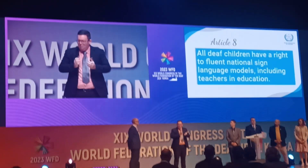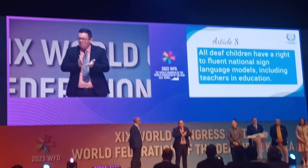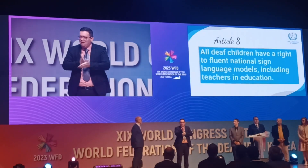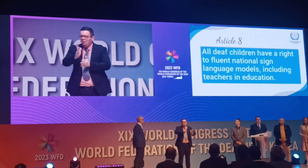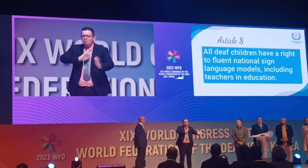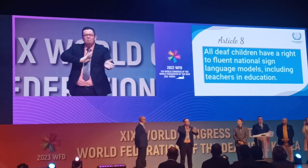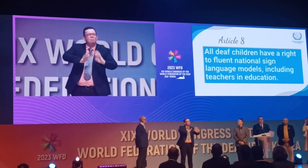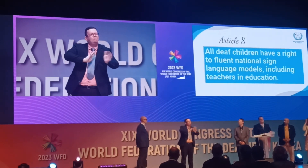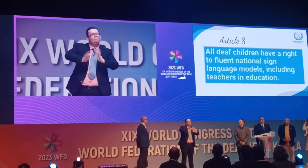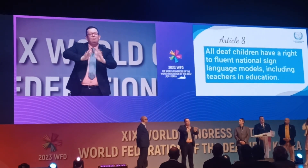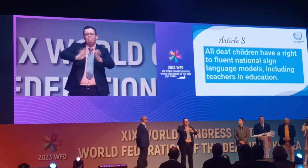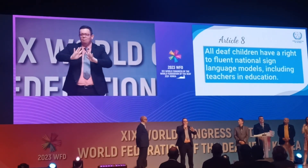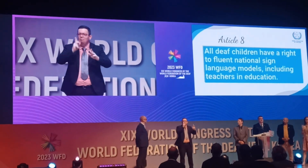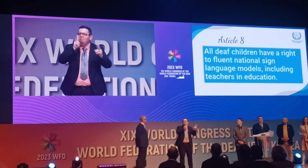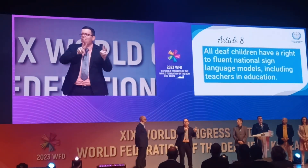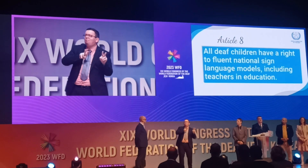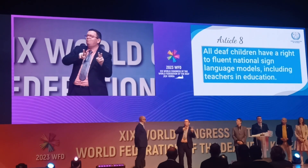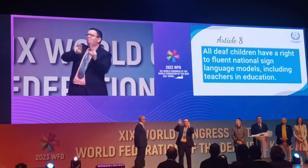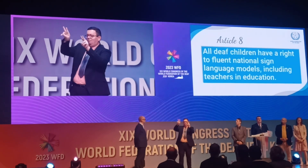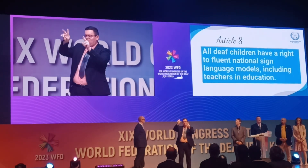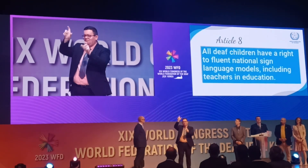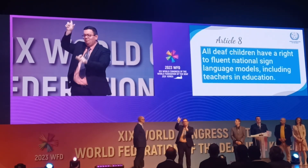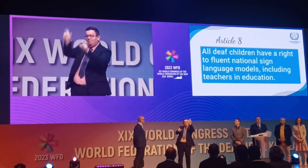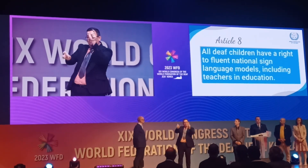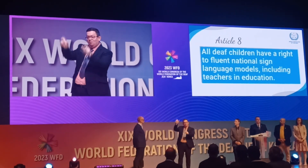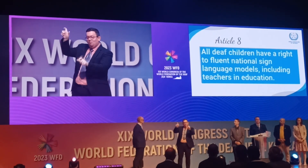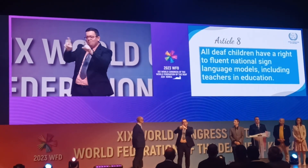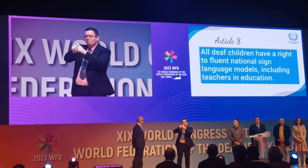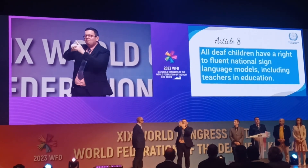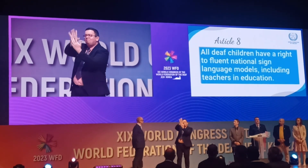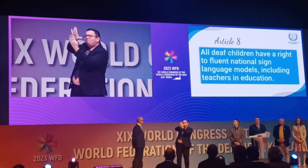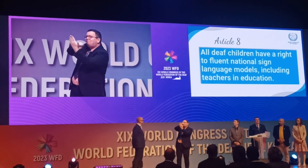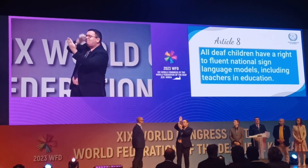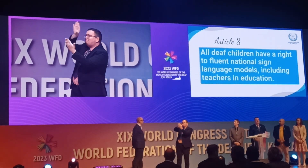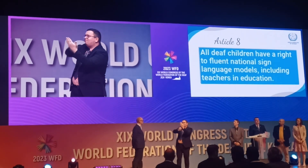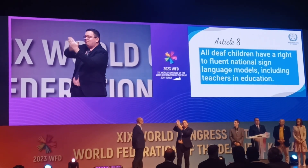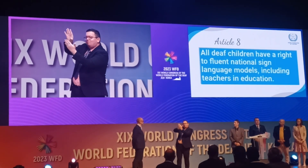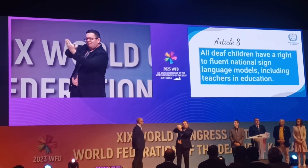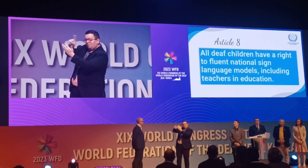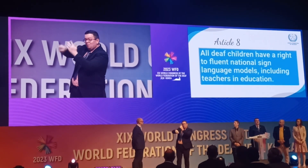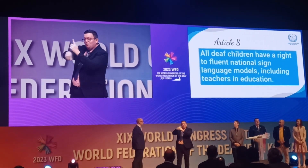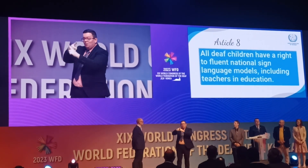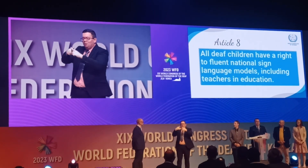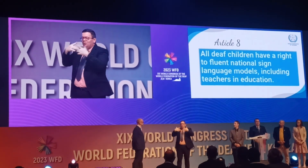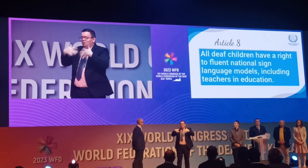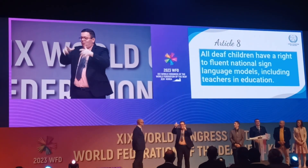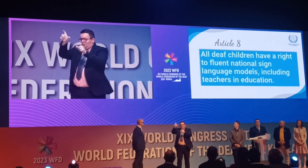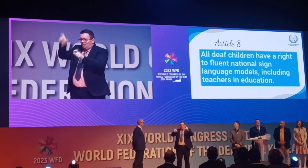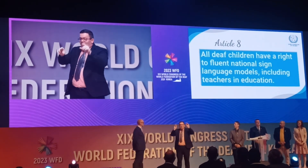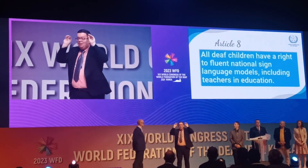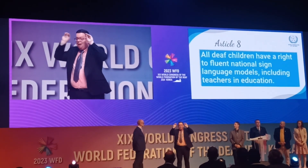All deaf children have a right to fluent national sign language models,